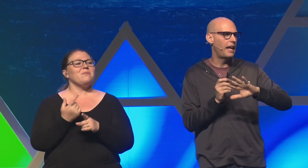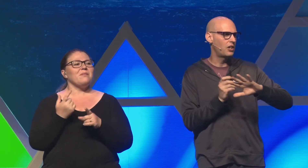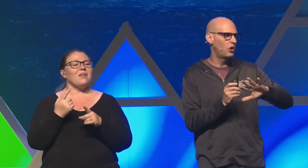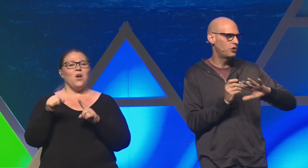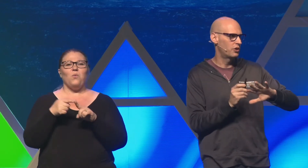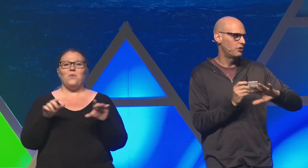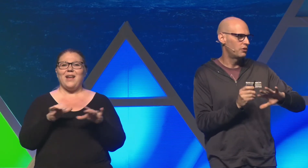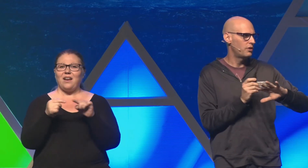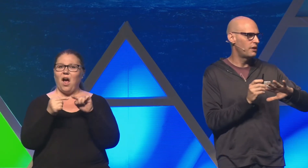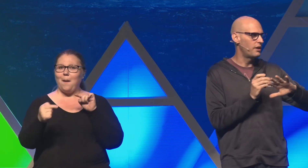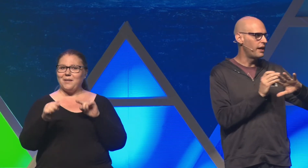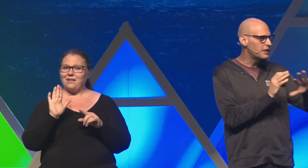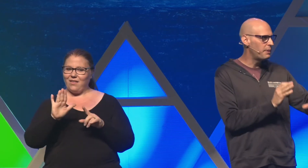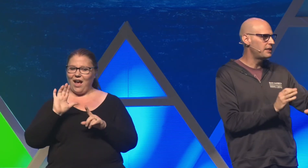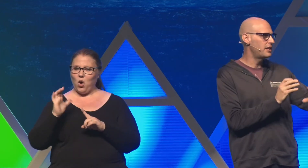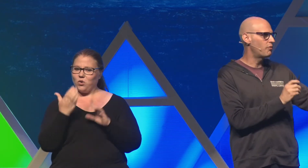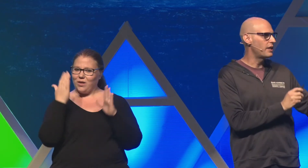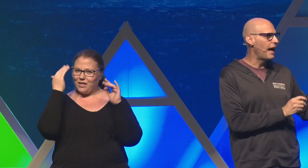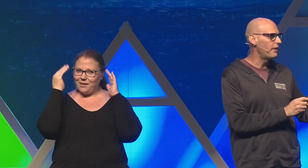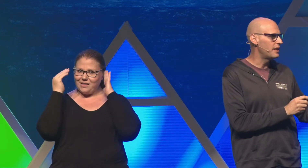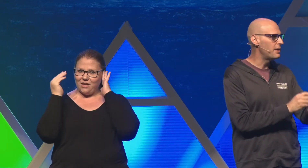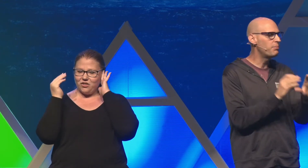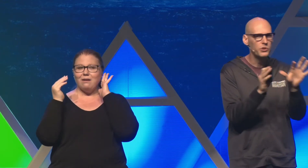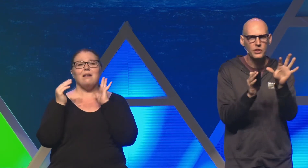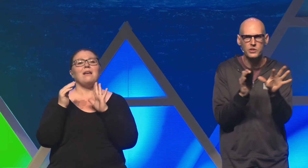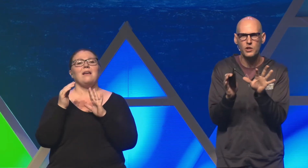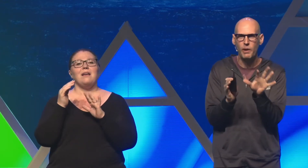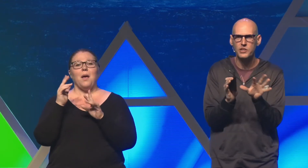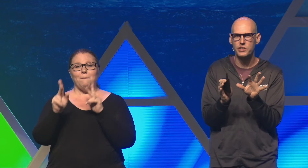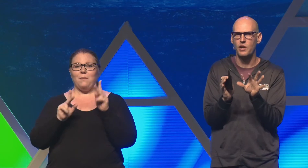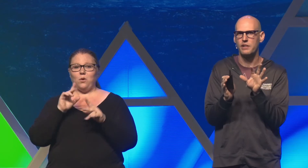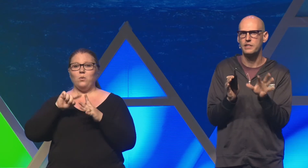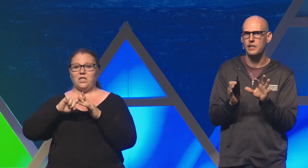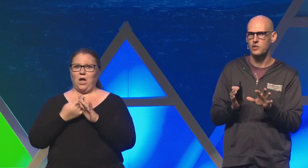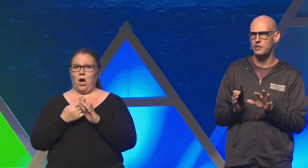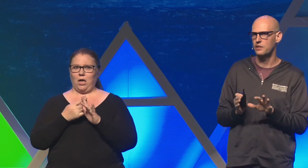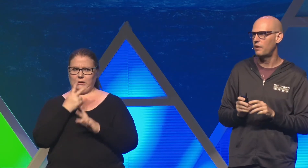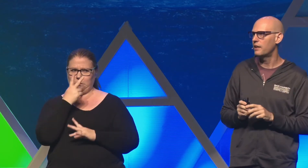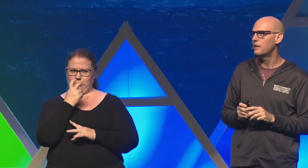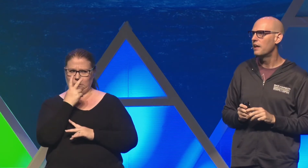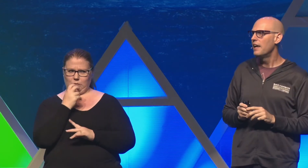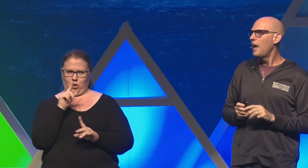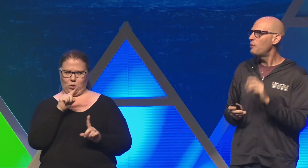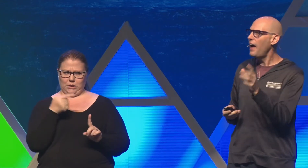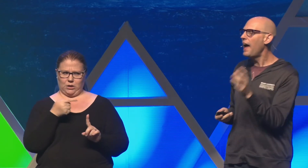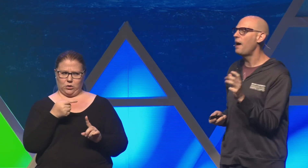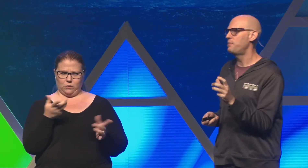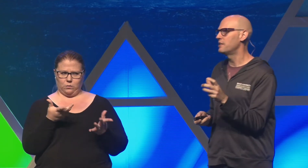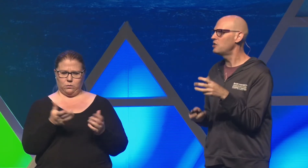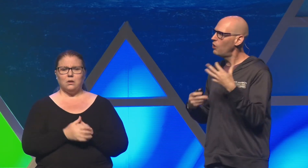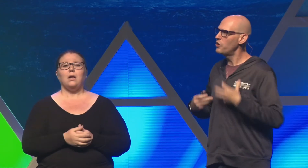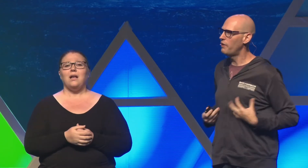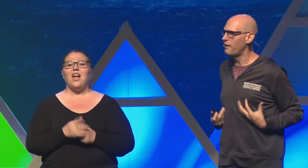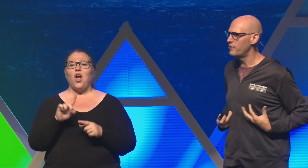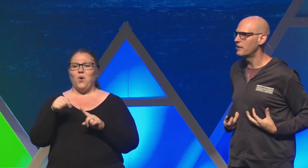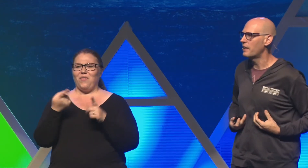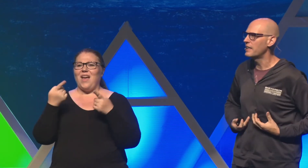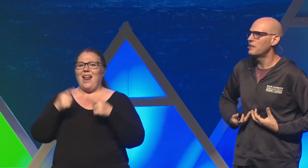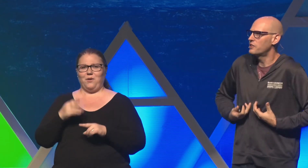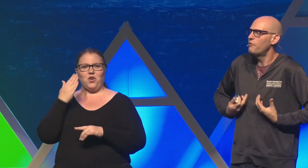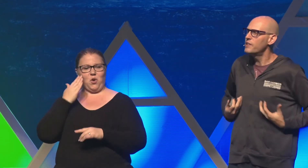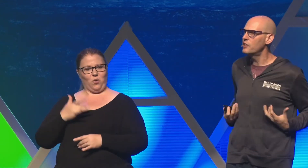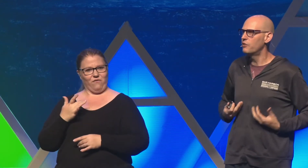to that cultural expectation, reality, people will start to question our intentions, right? And when that happens, you all know that